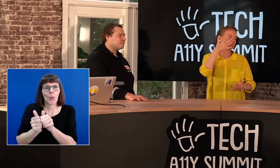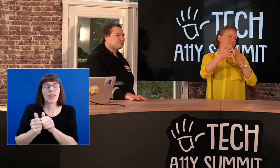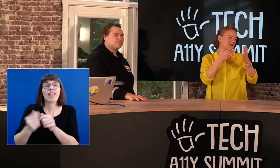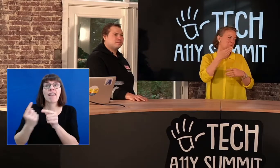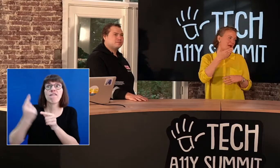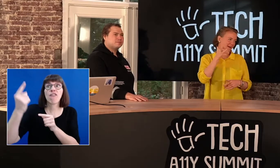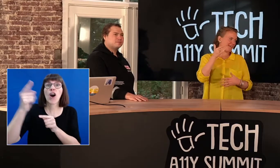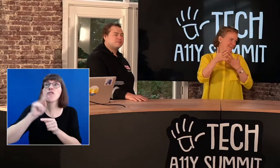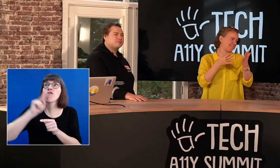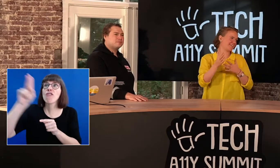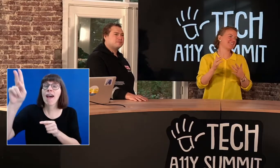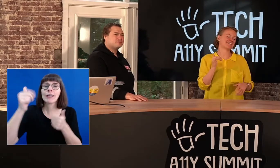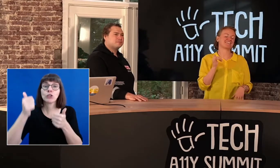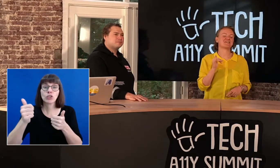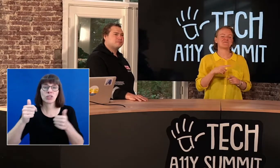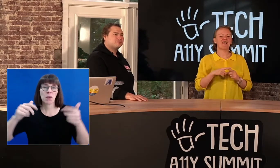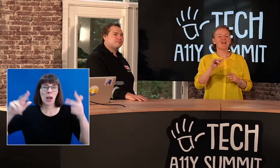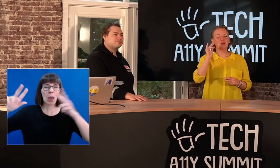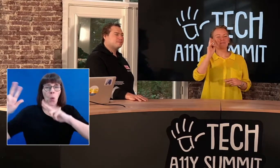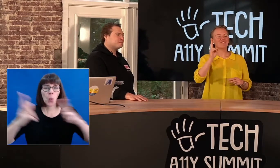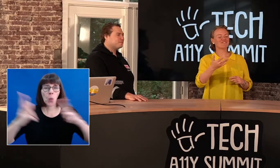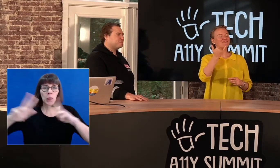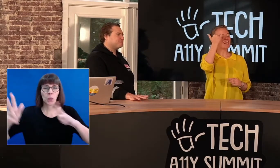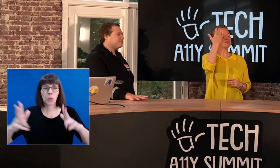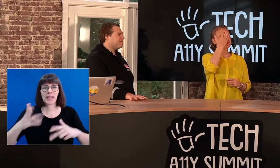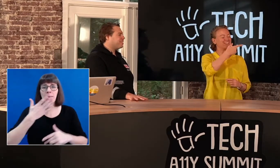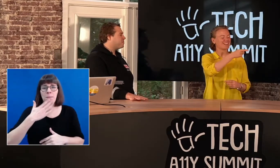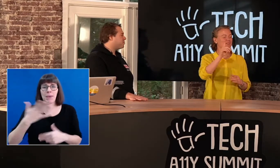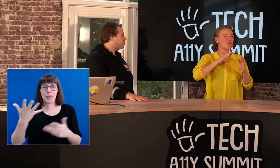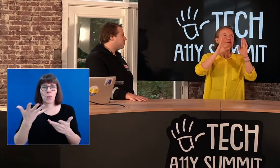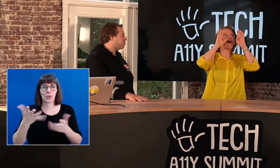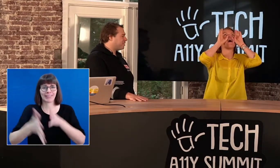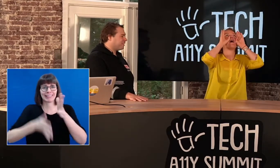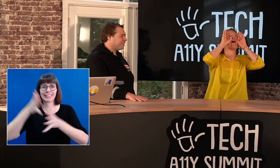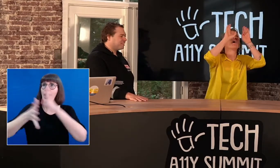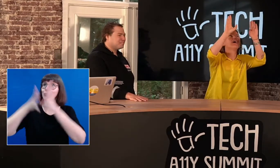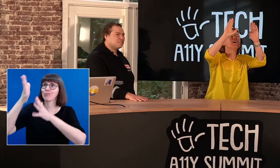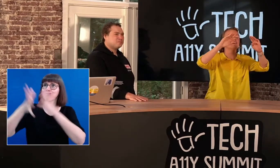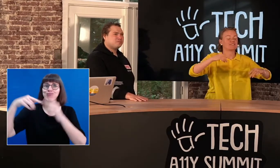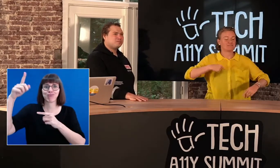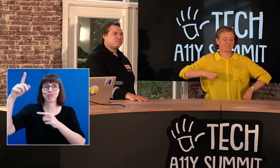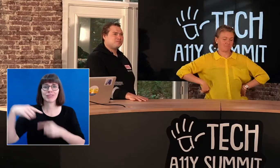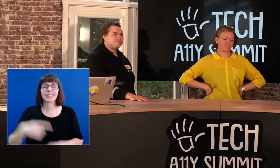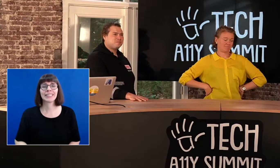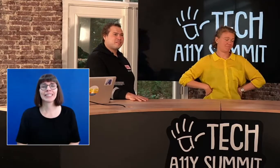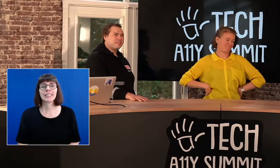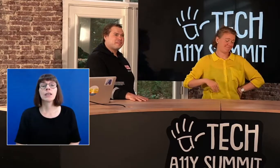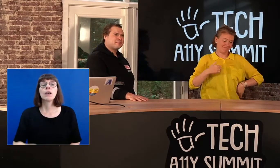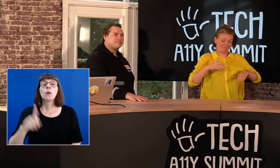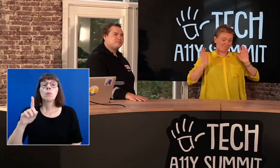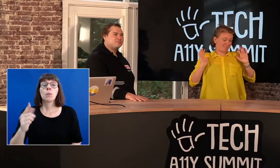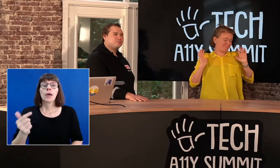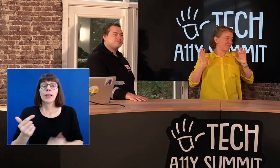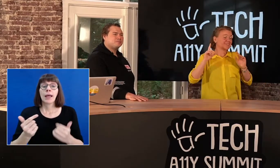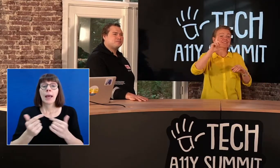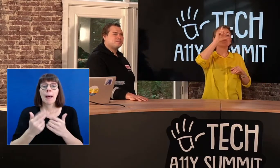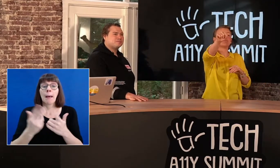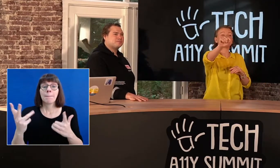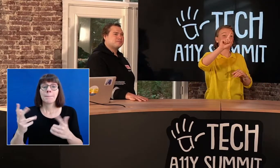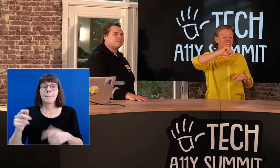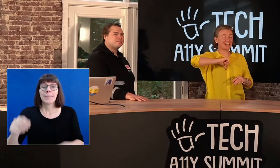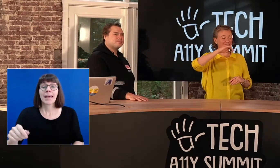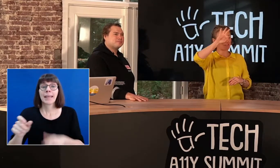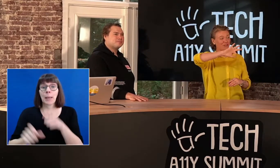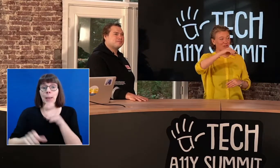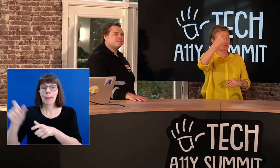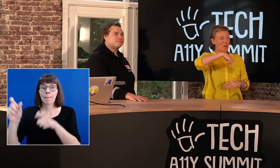lot of wind, it's actually hard and it's easier to sign, actually. But a lot of students, they are looking up at their kites, and then I just,